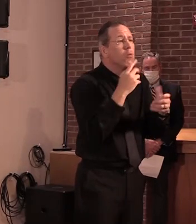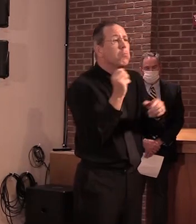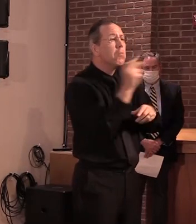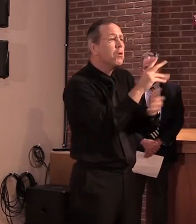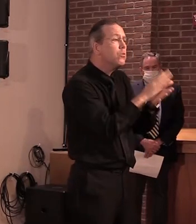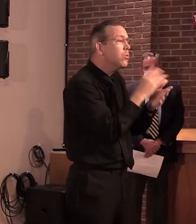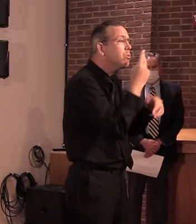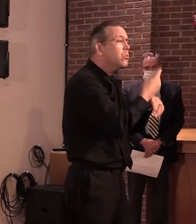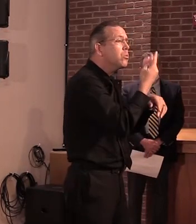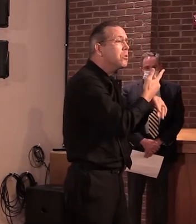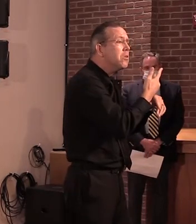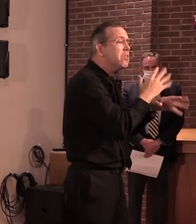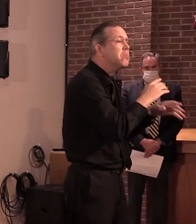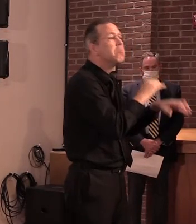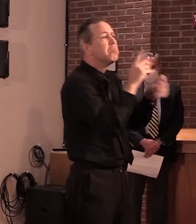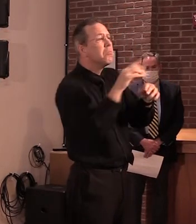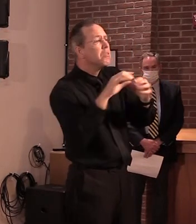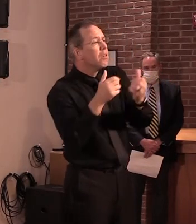in-person instruction.